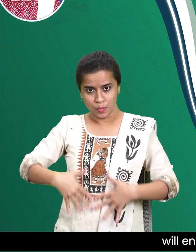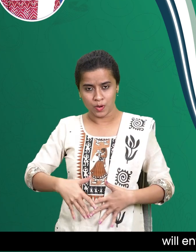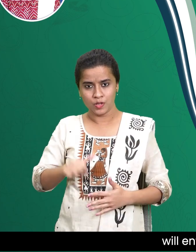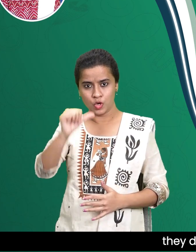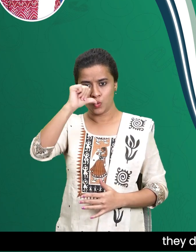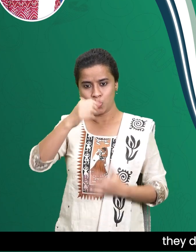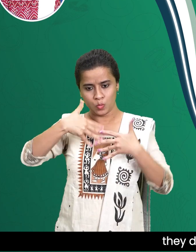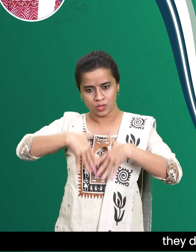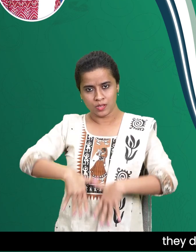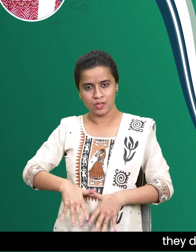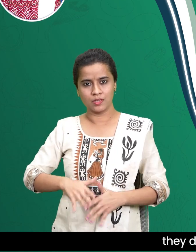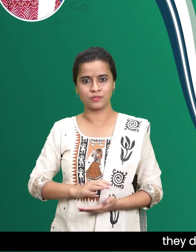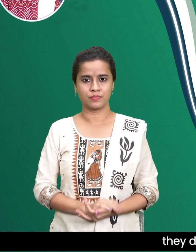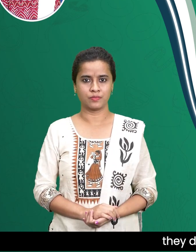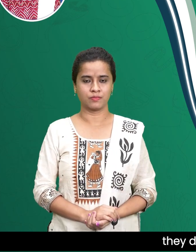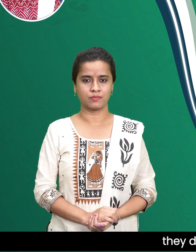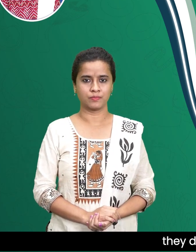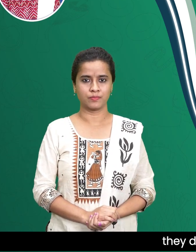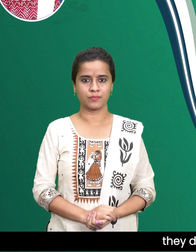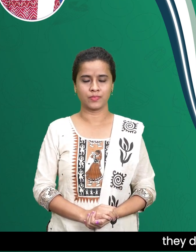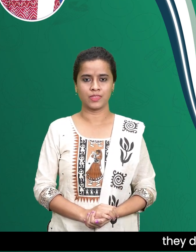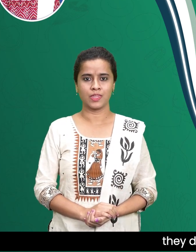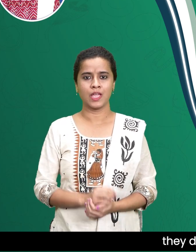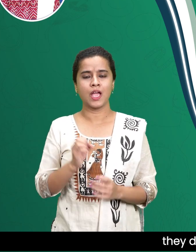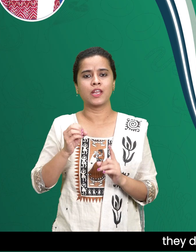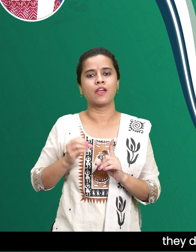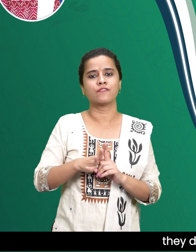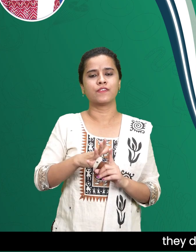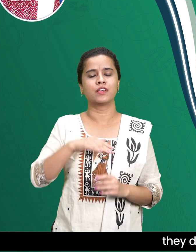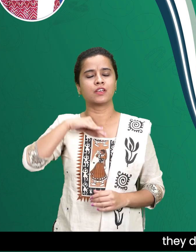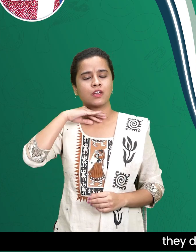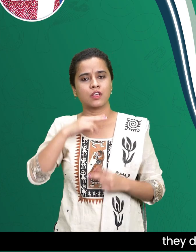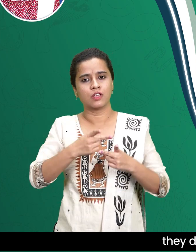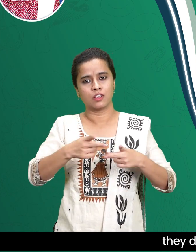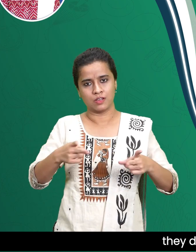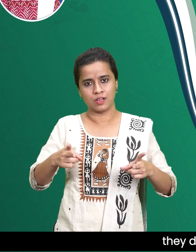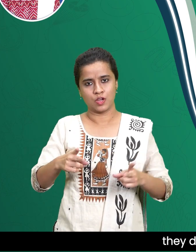The Water They Drink And Cause Disease In Them